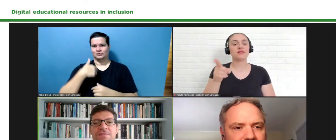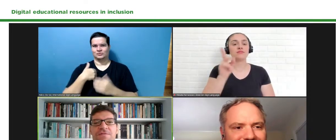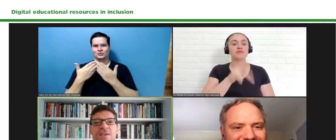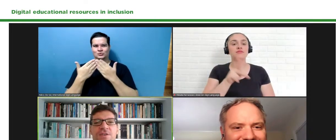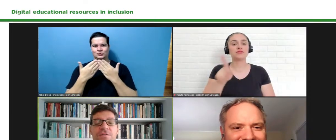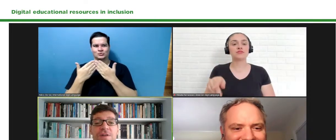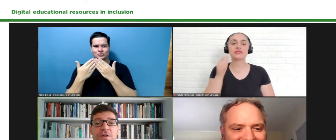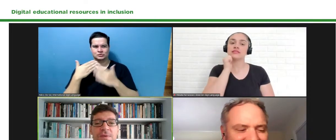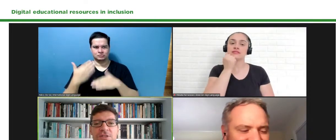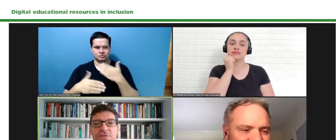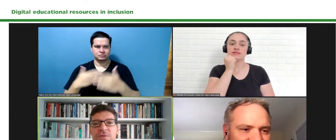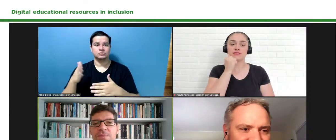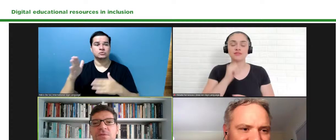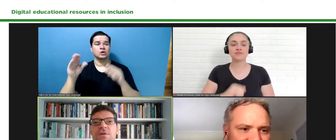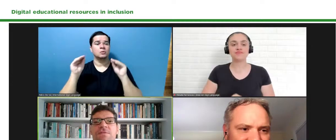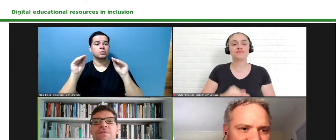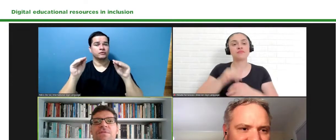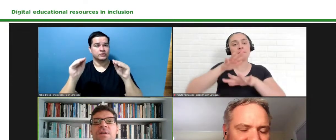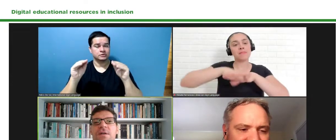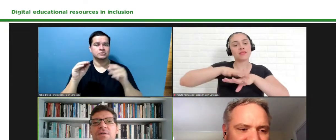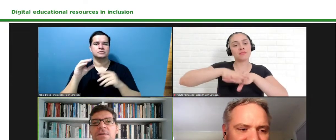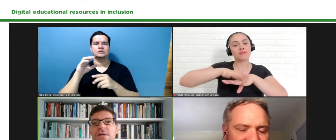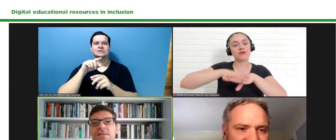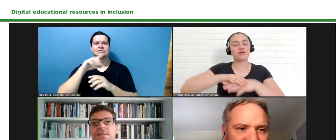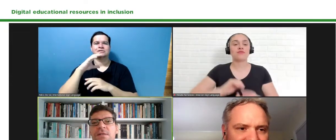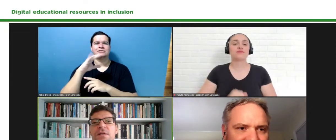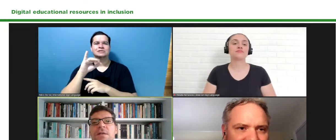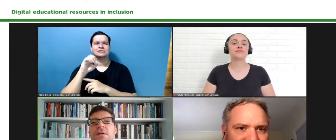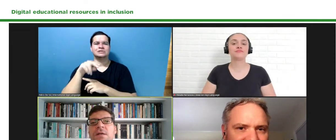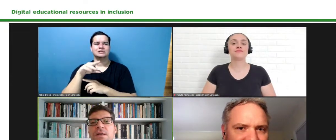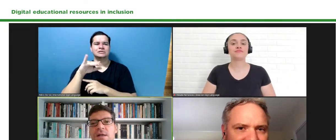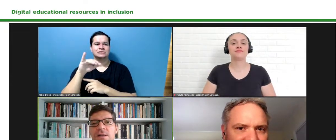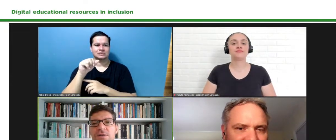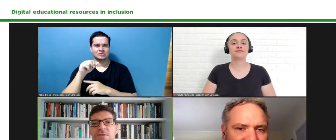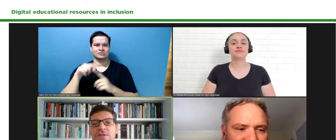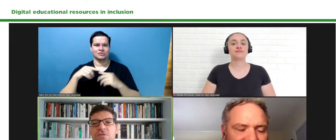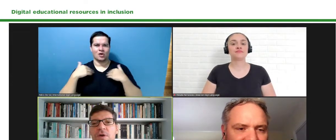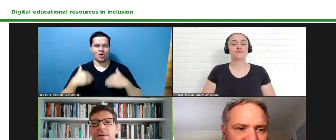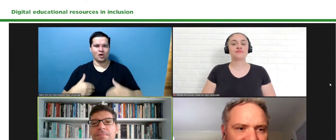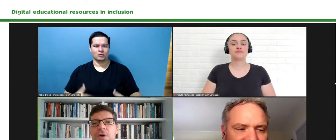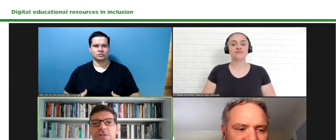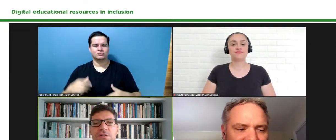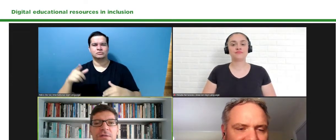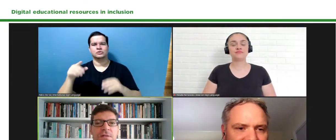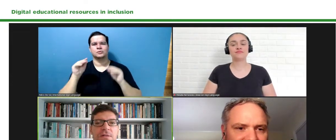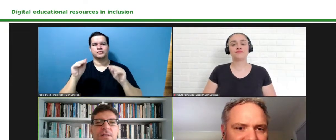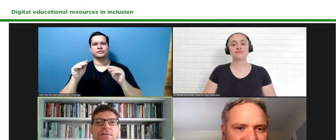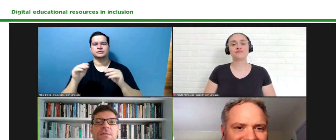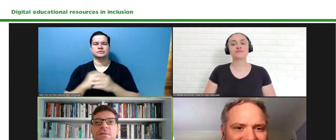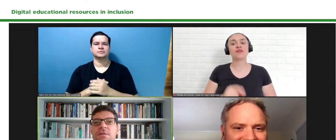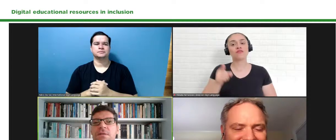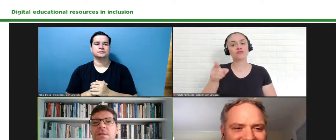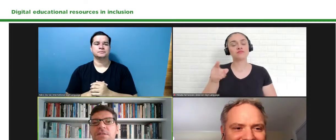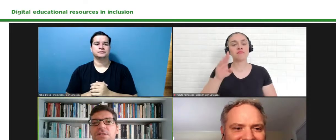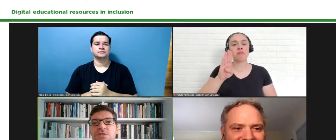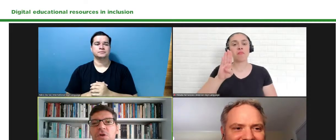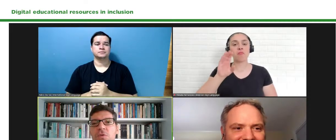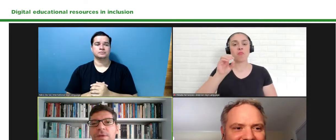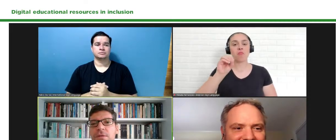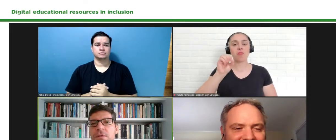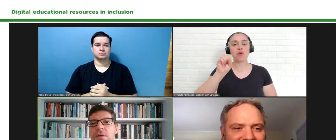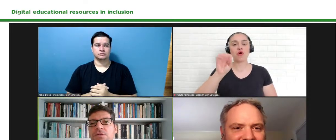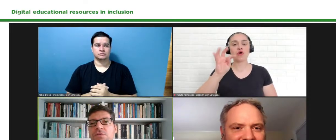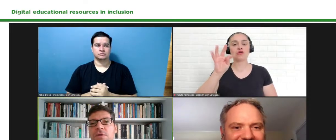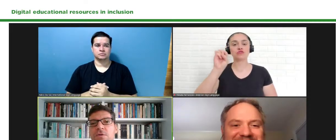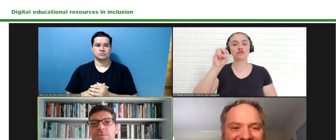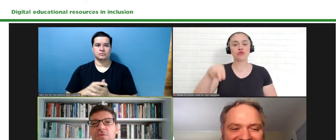Bill, thank you very much for being with us. I know that you are in Boston and that it is